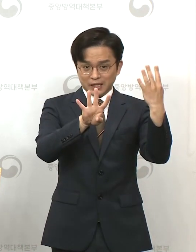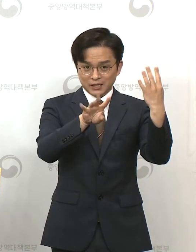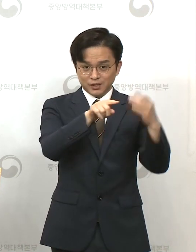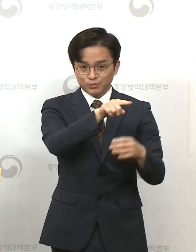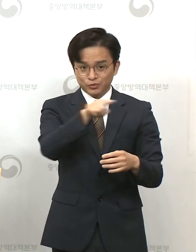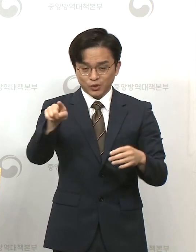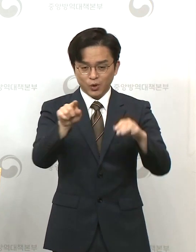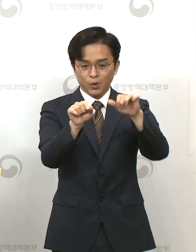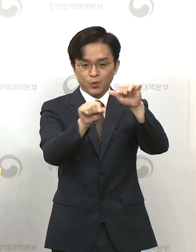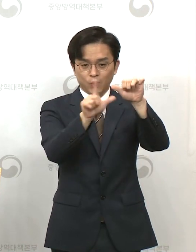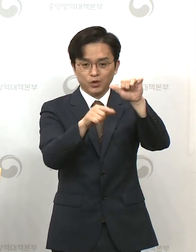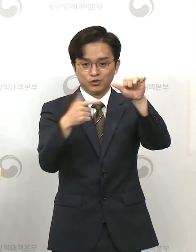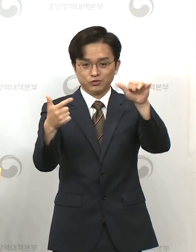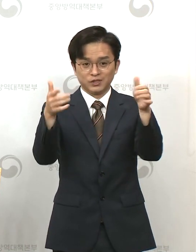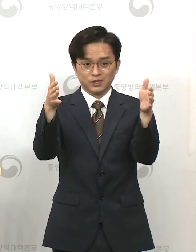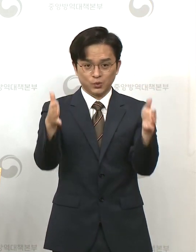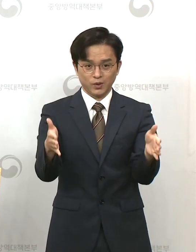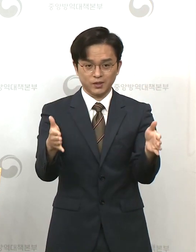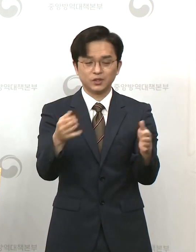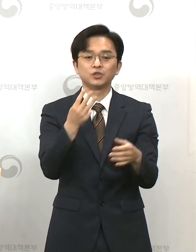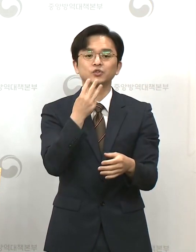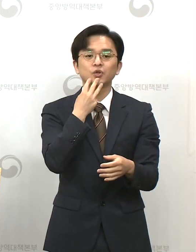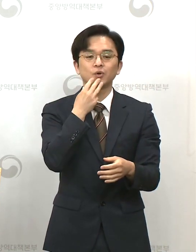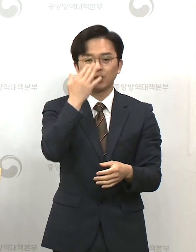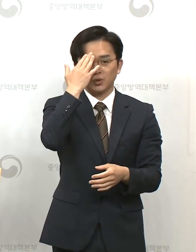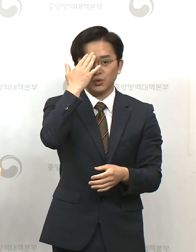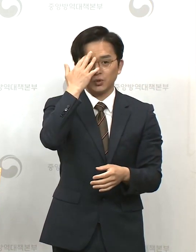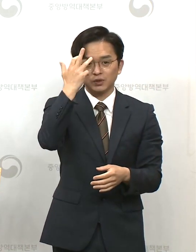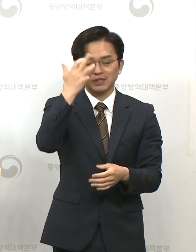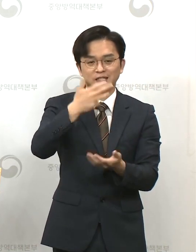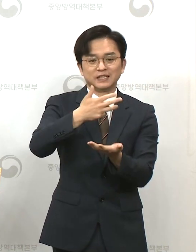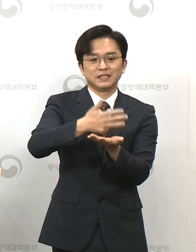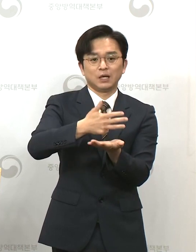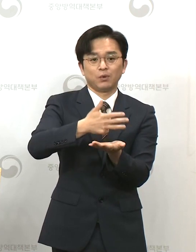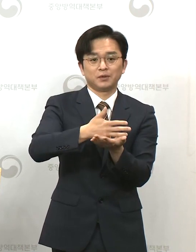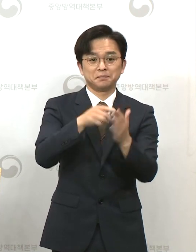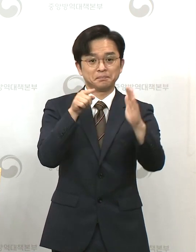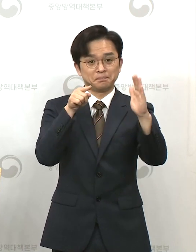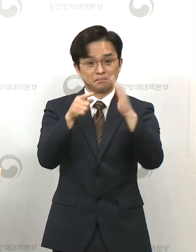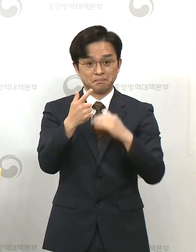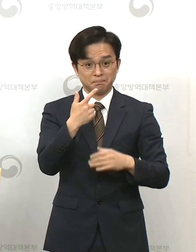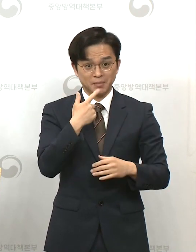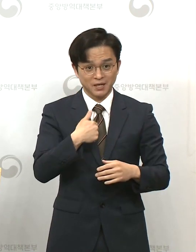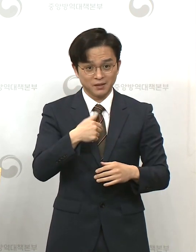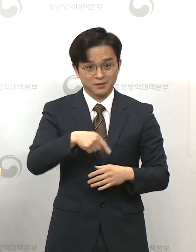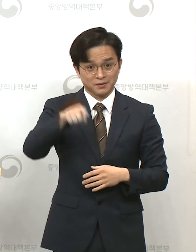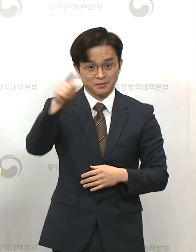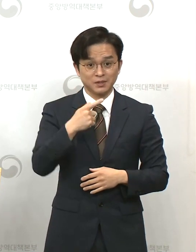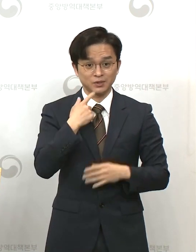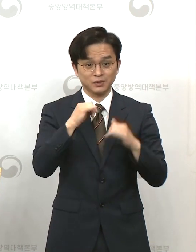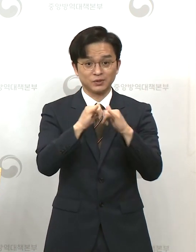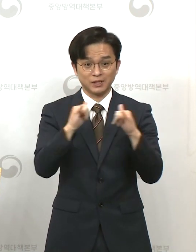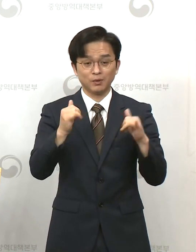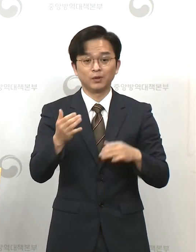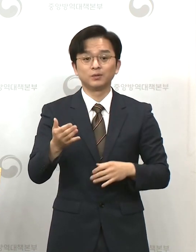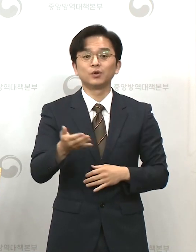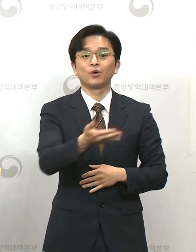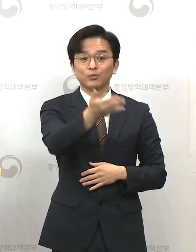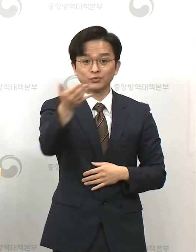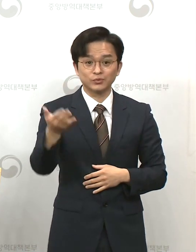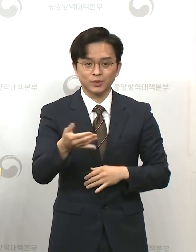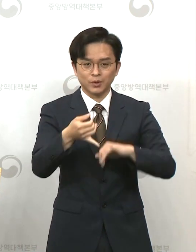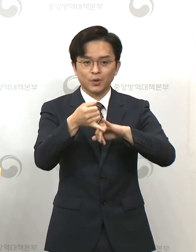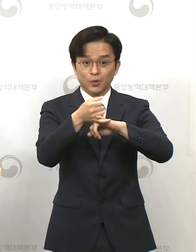Starting from the 24th of April to 6th of May, the CDC highlights that